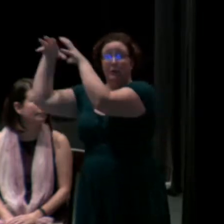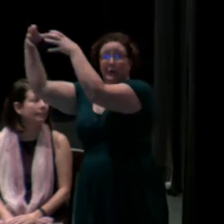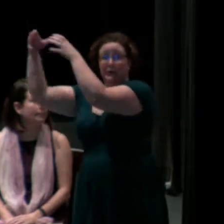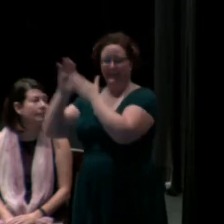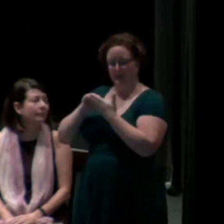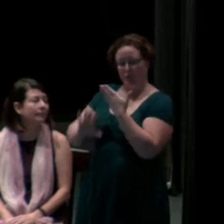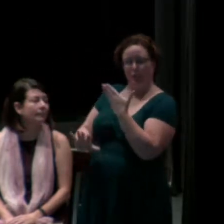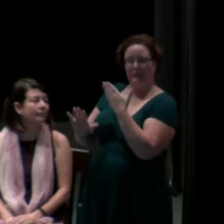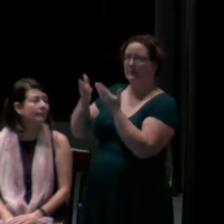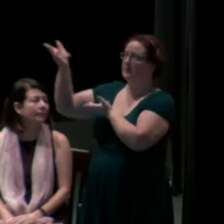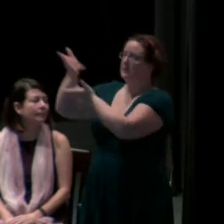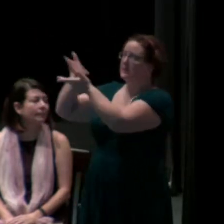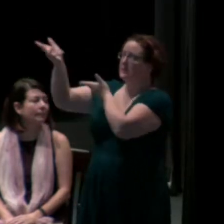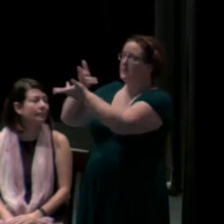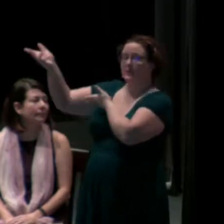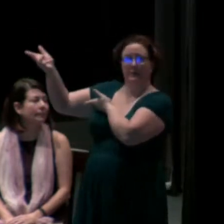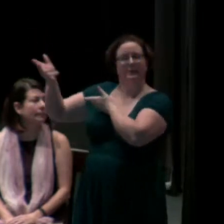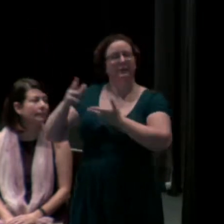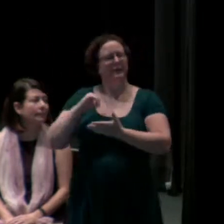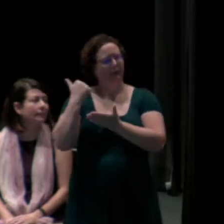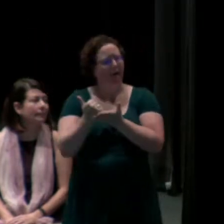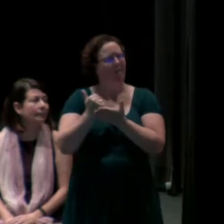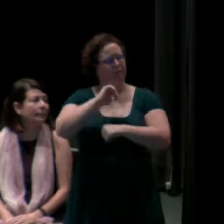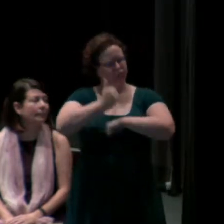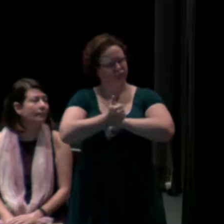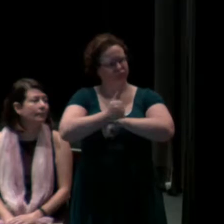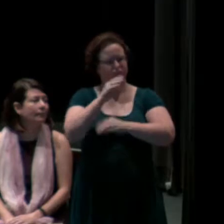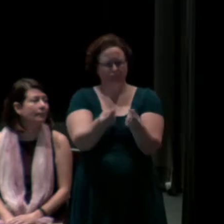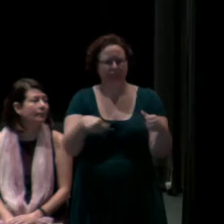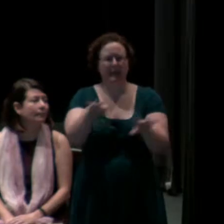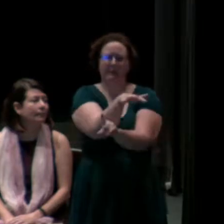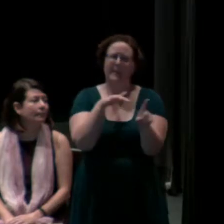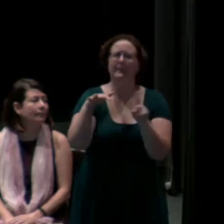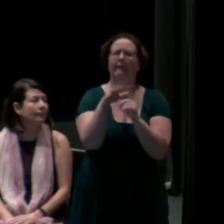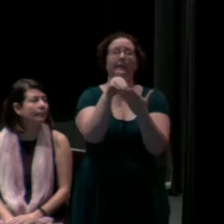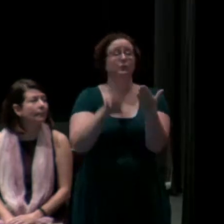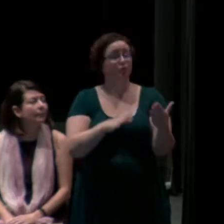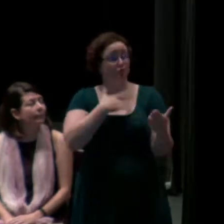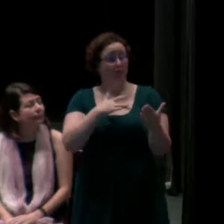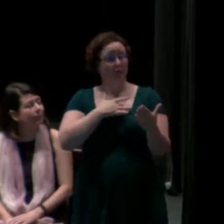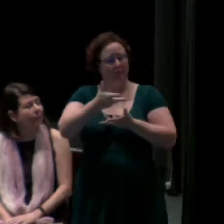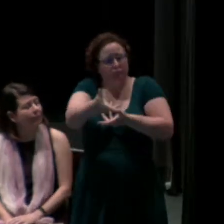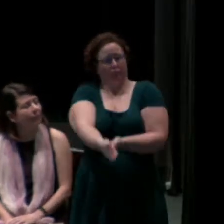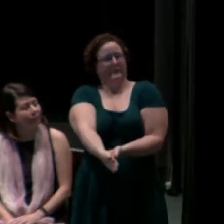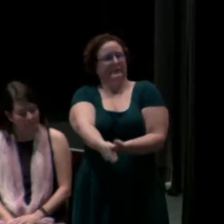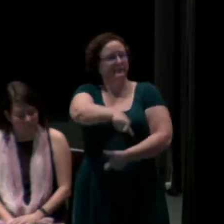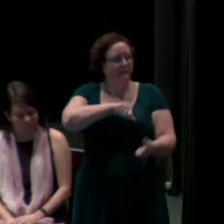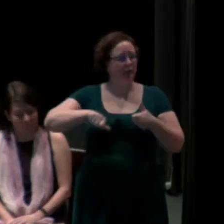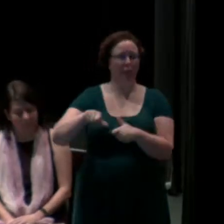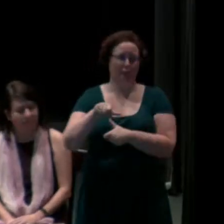possible way. It helps us to cultivate a campus environment in which students feel a familial trust of one